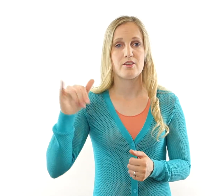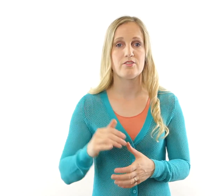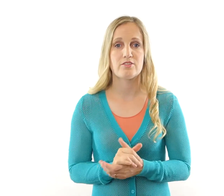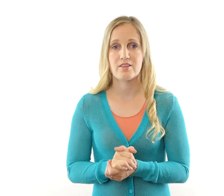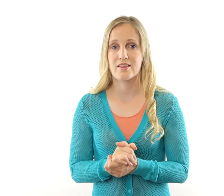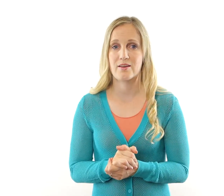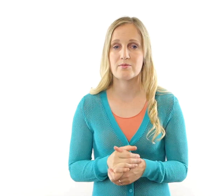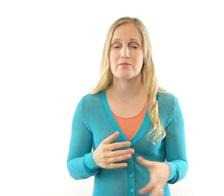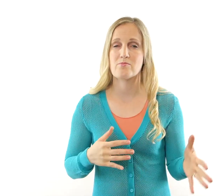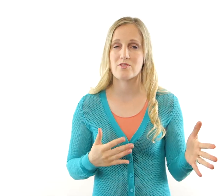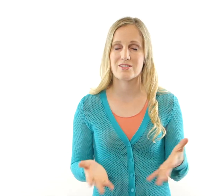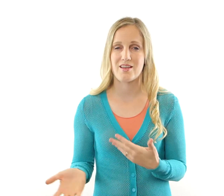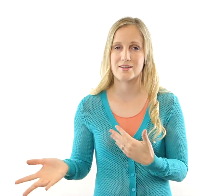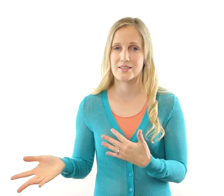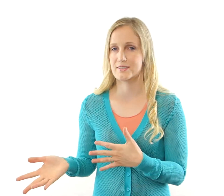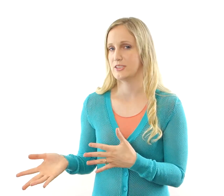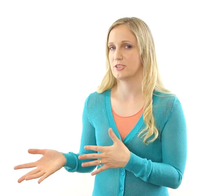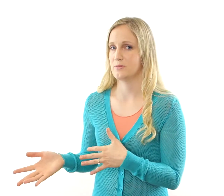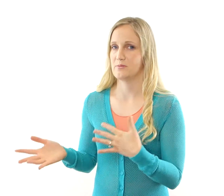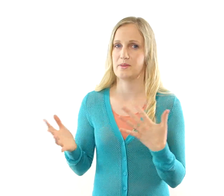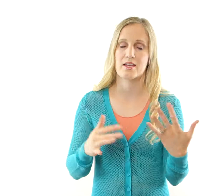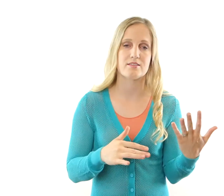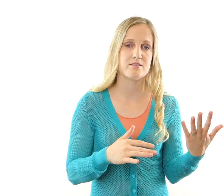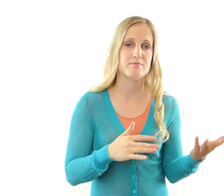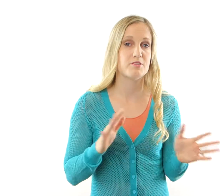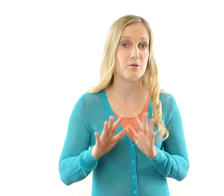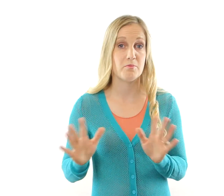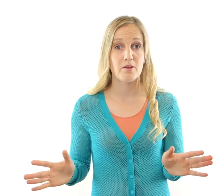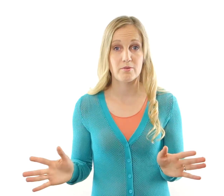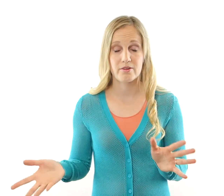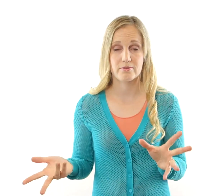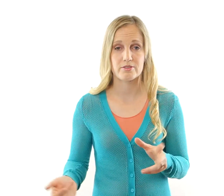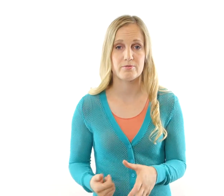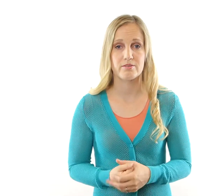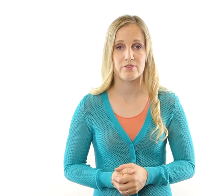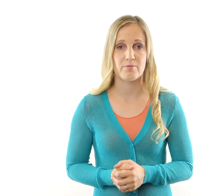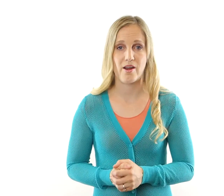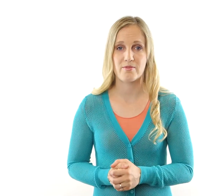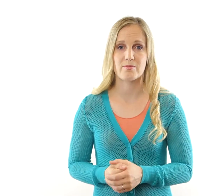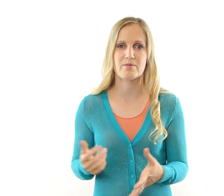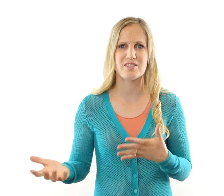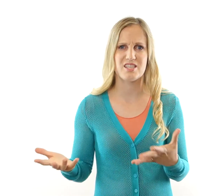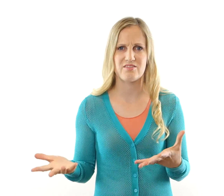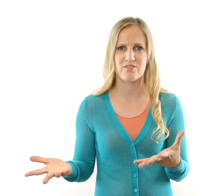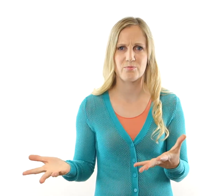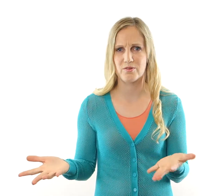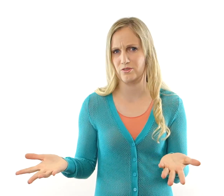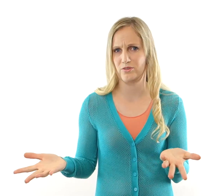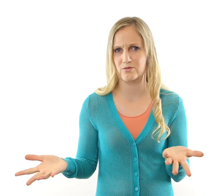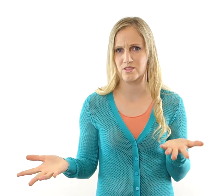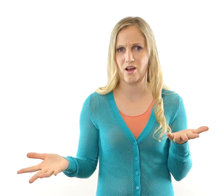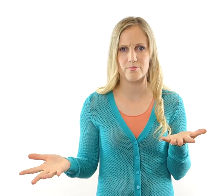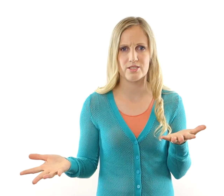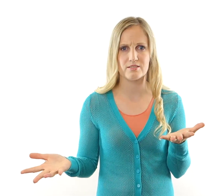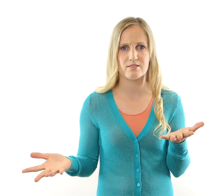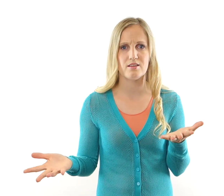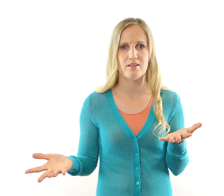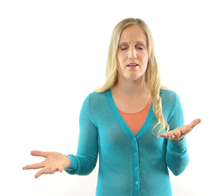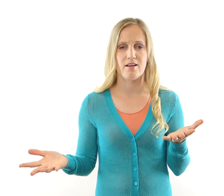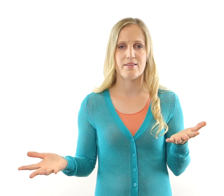could do that. That would be more signed English. It wouldn't be as. So whatever works well for your primary. But I wanted to give you both of those options on that